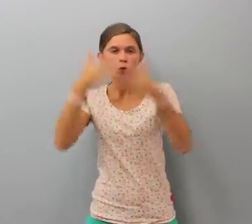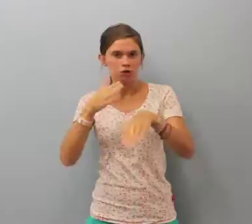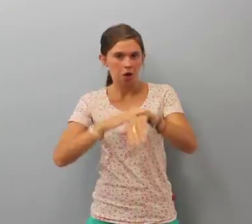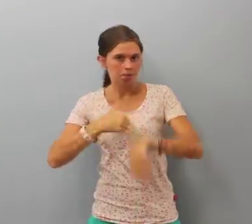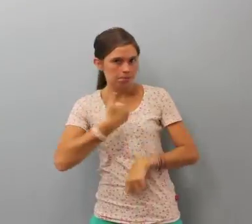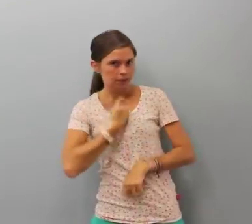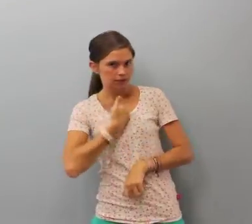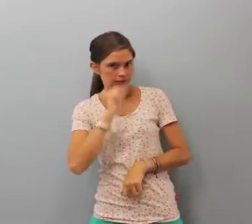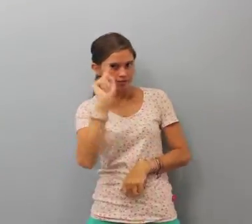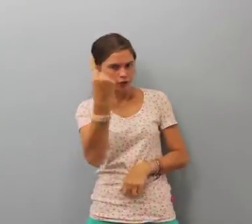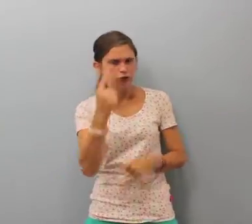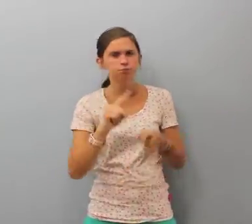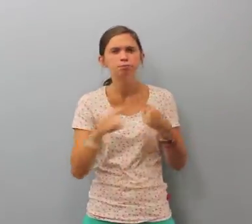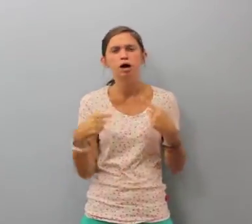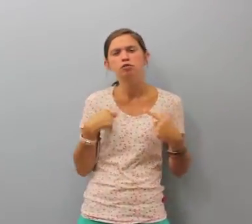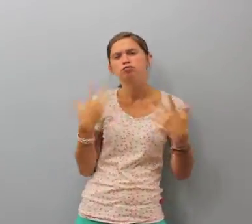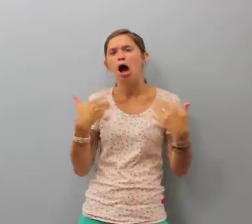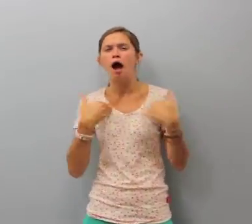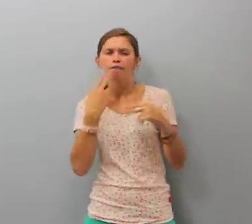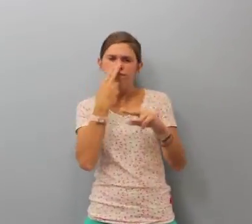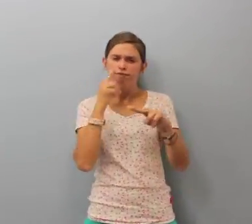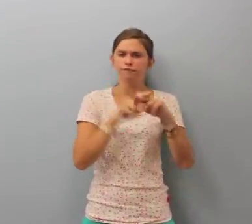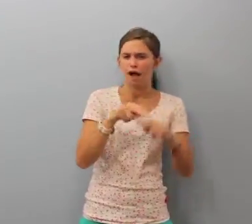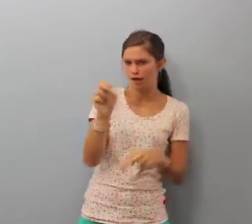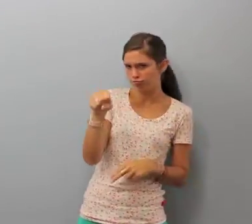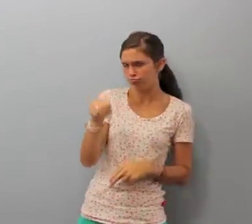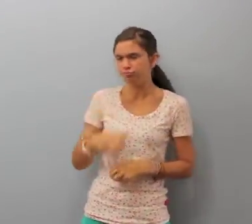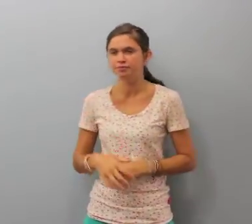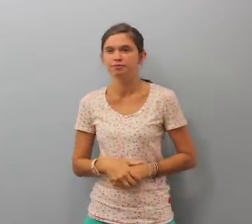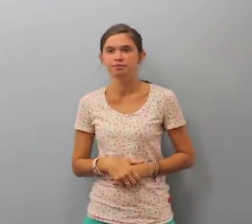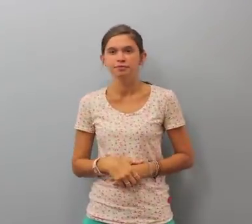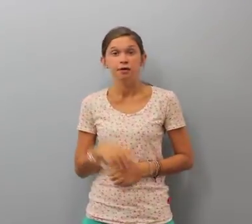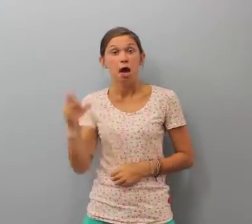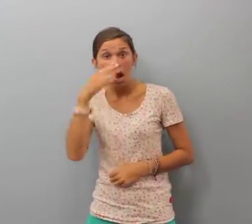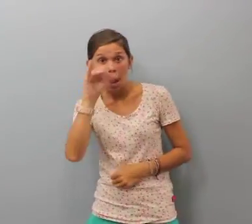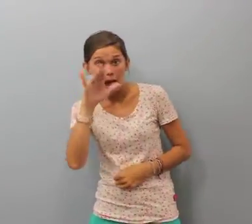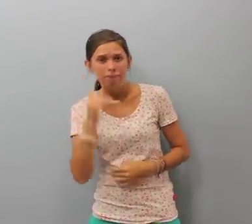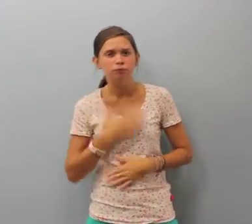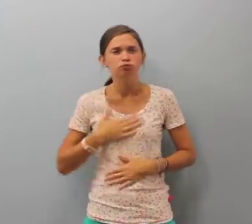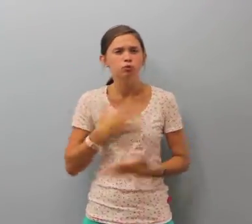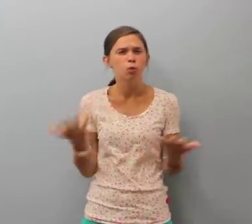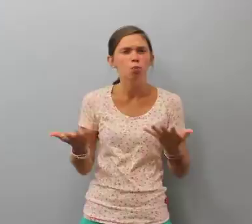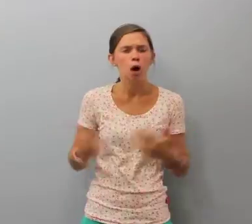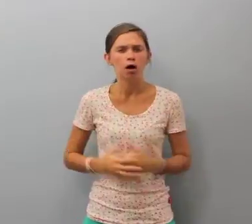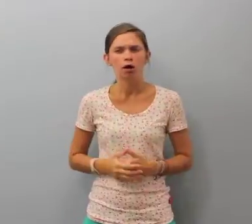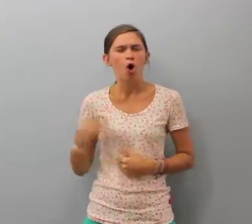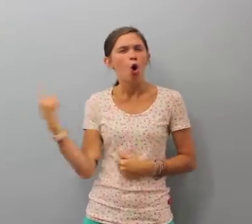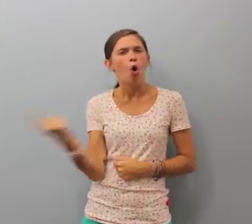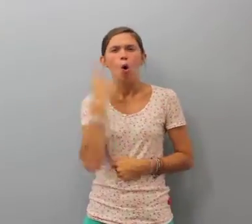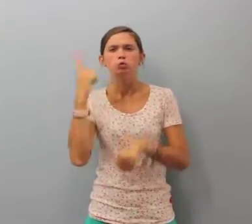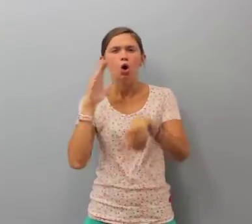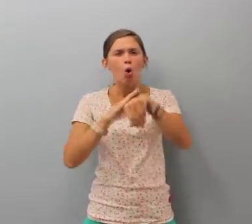family is, and he said, I really just need to focus on myself right now and have fun. I asked what he